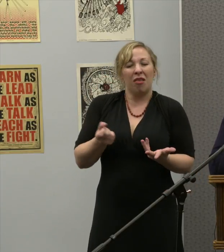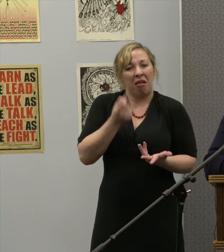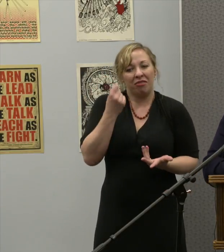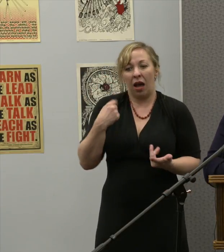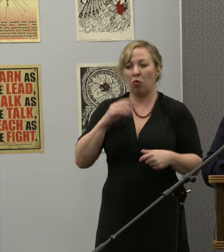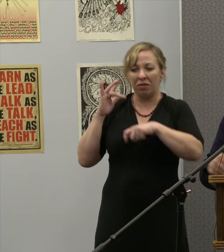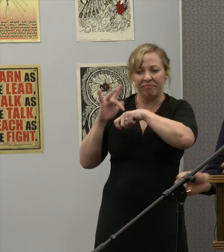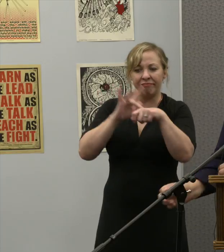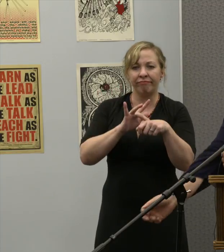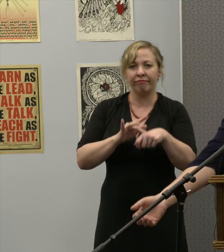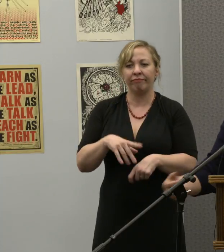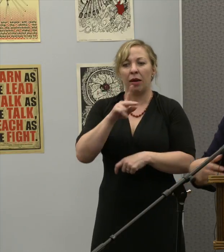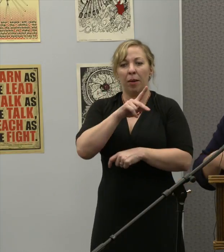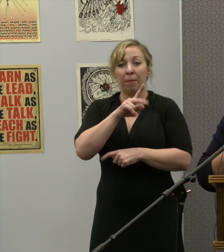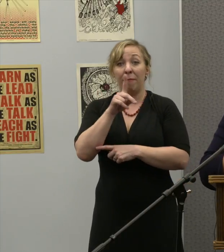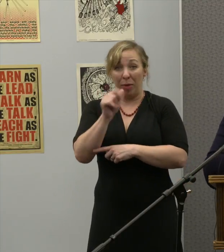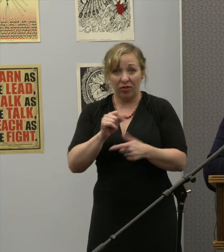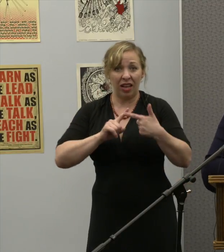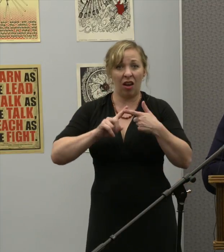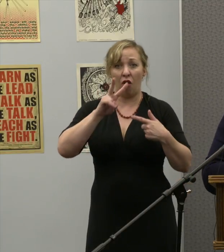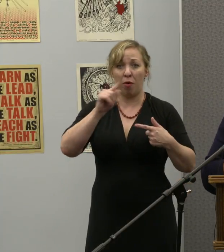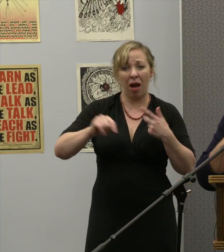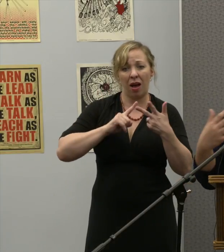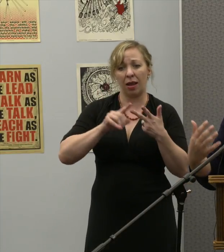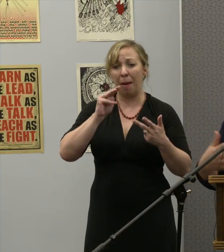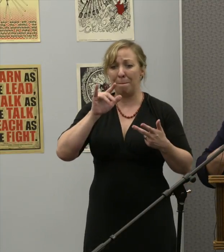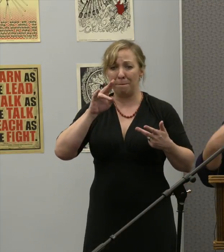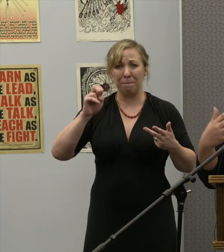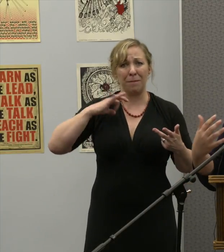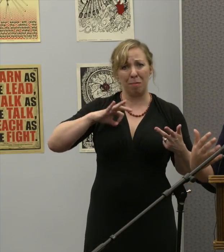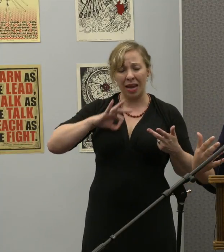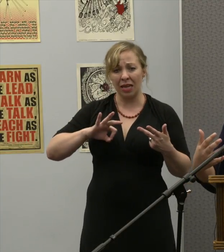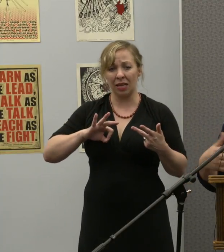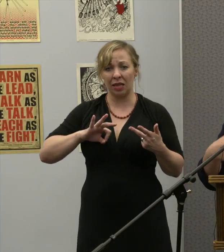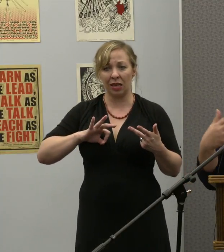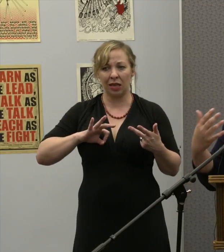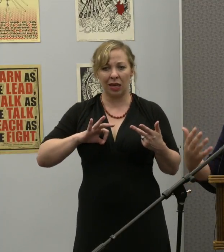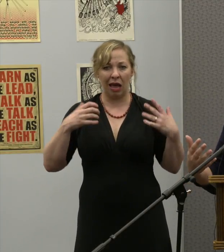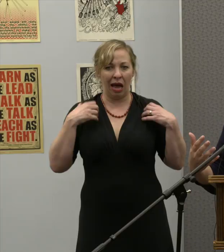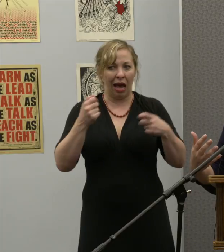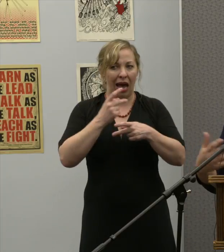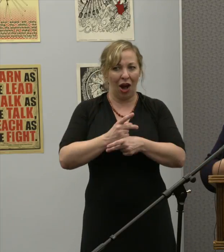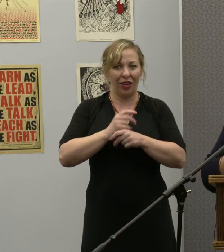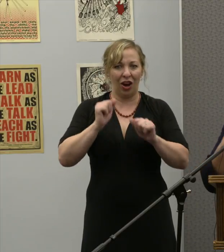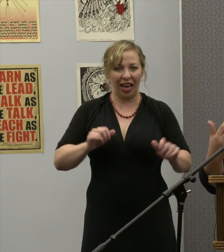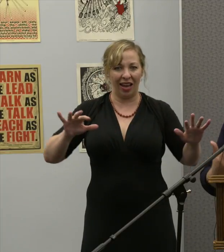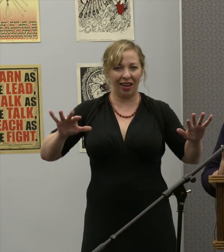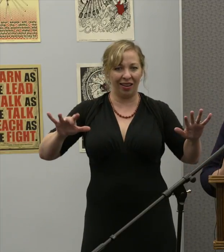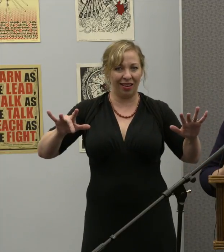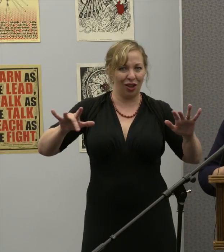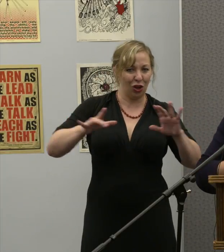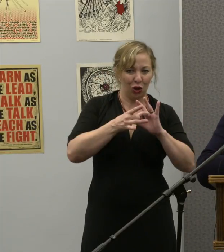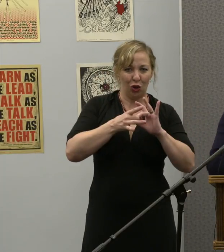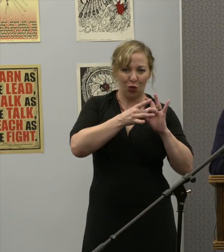places that have healthcare as a human right campaigns is that it's something that can bring us together, right? Healthcare can bring us together. We're all impacted